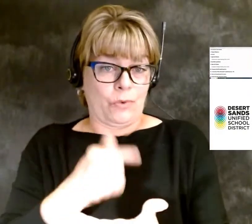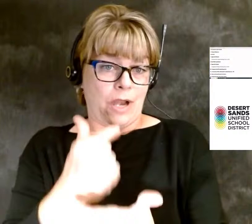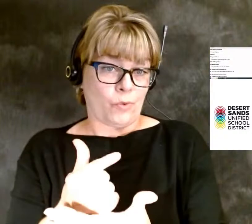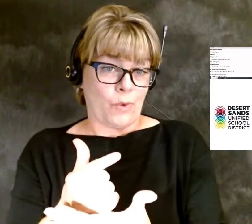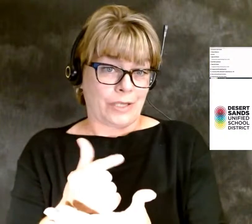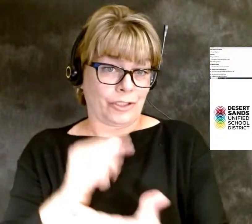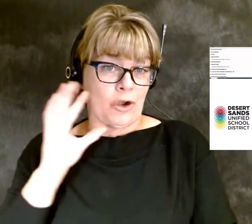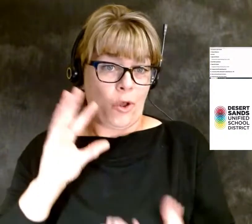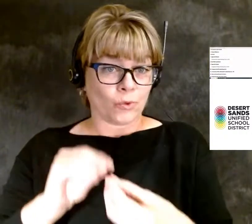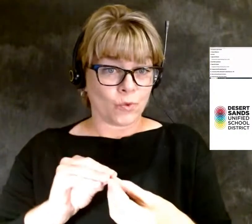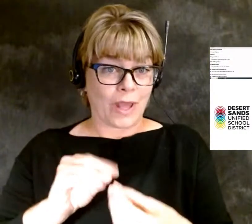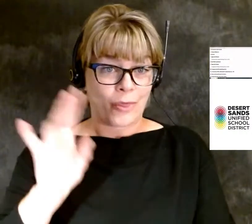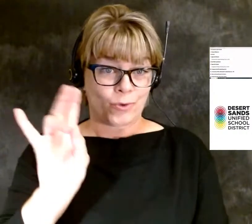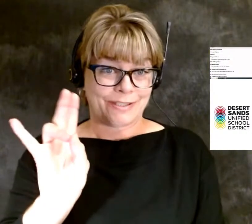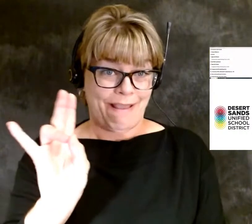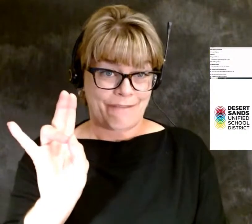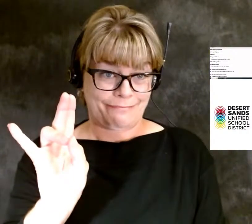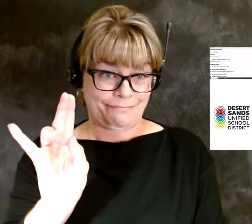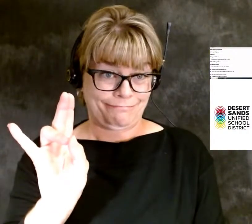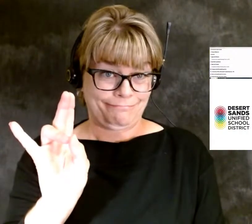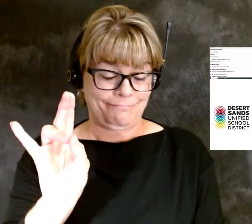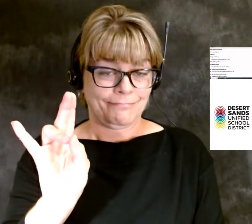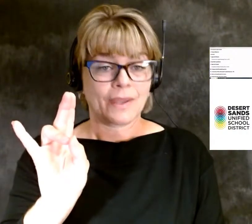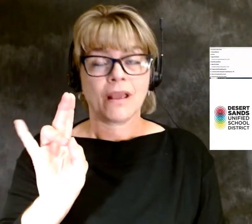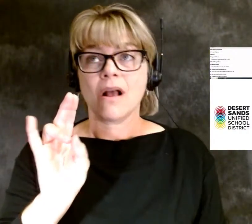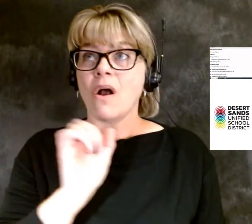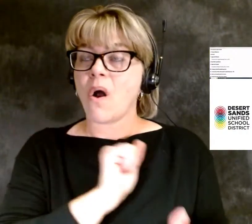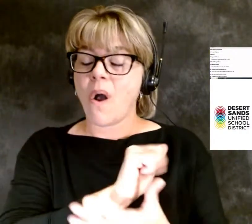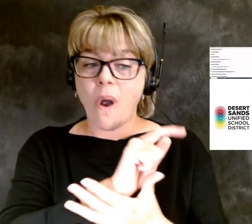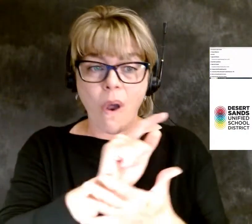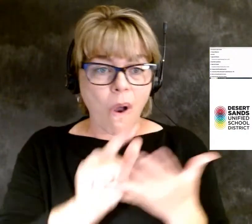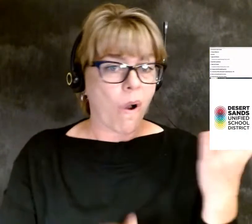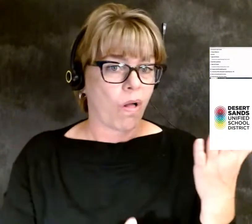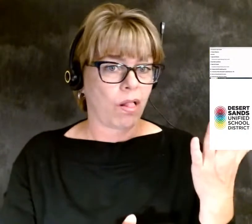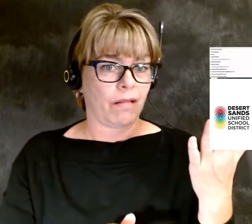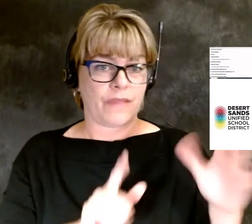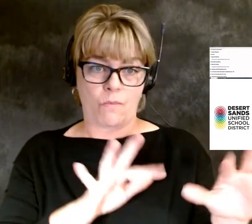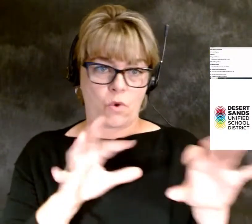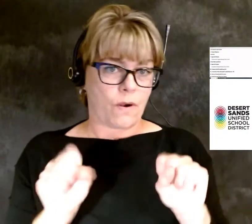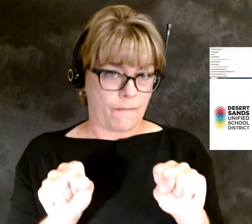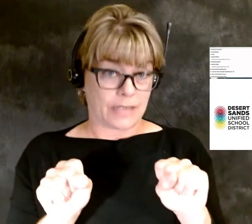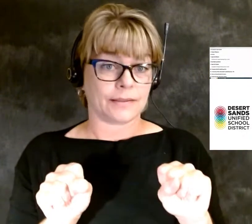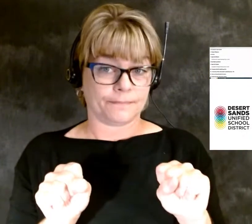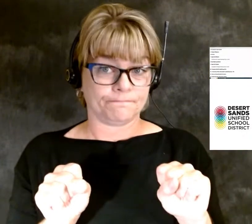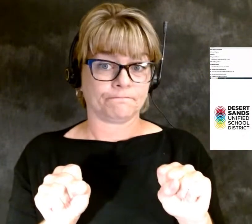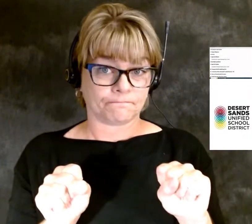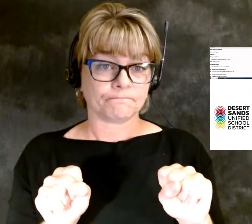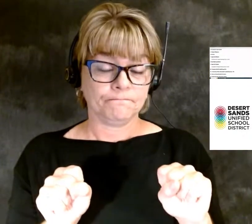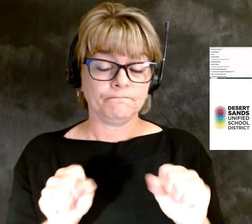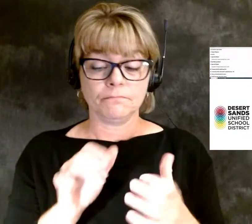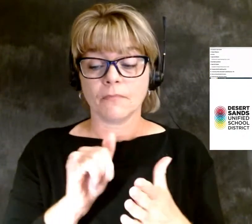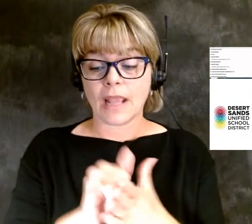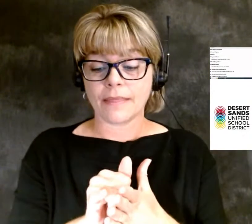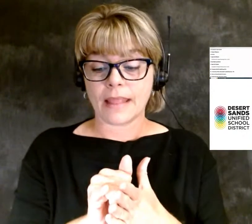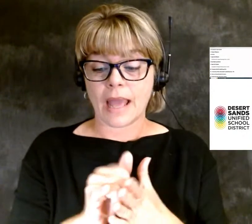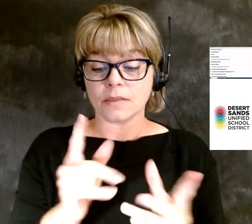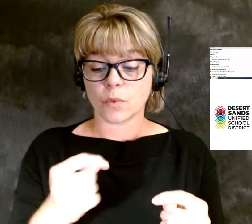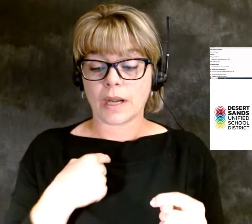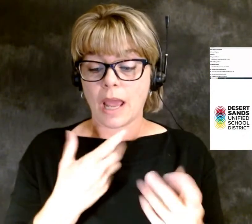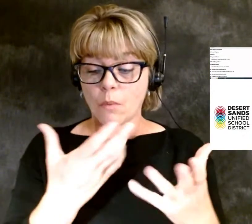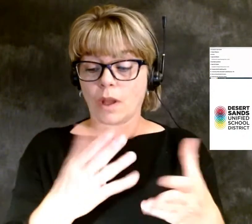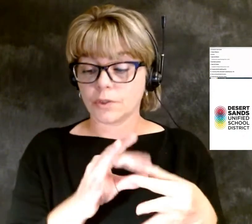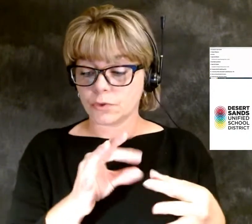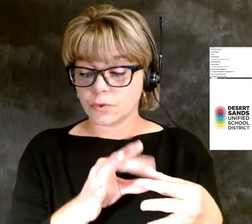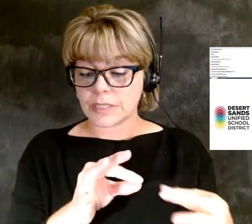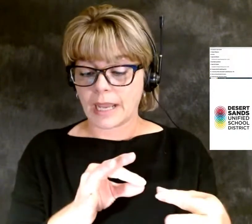So, and they were all amazing. And that's what I wanted to give. Derek basically said